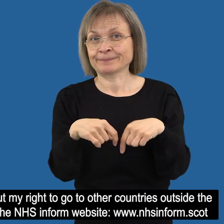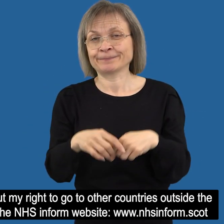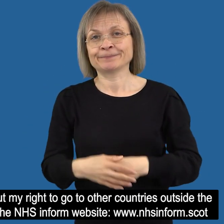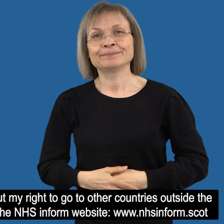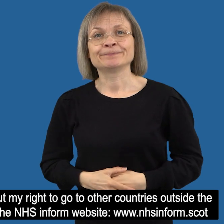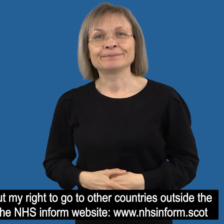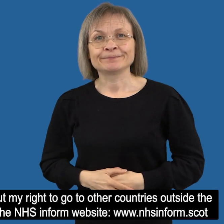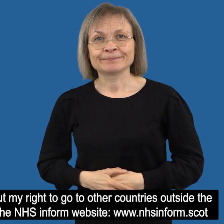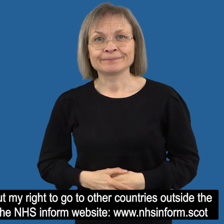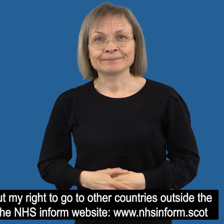www.nhsinform.scot.